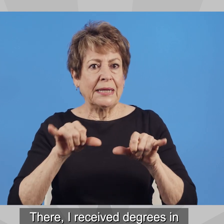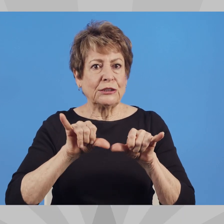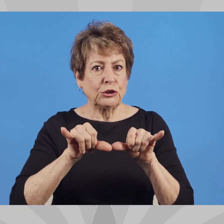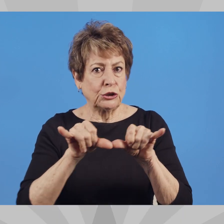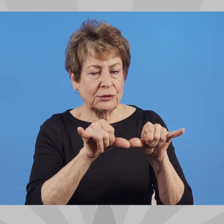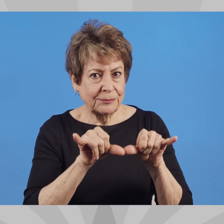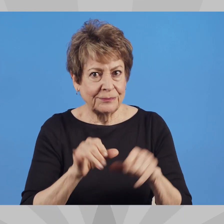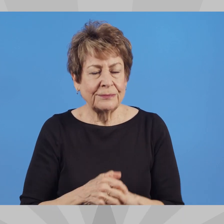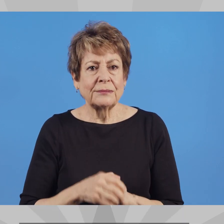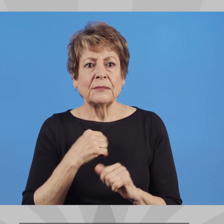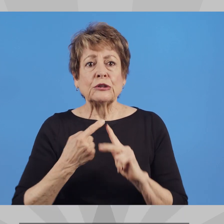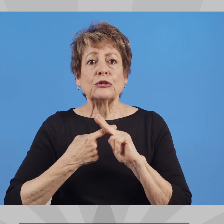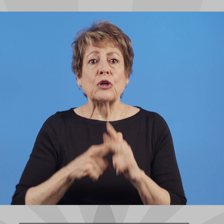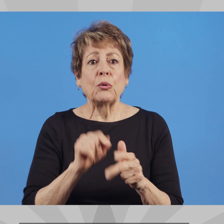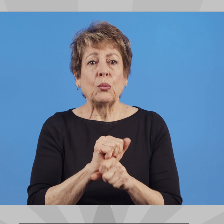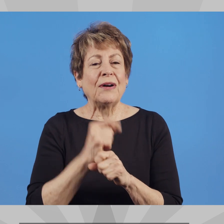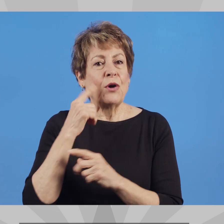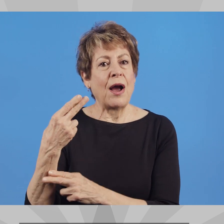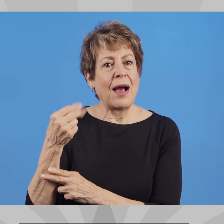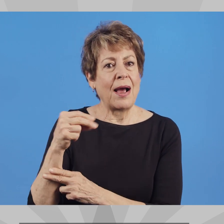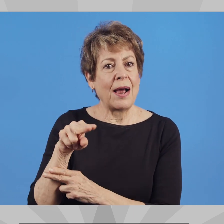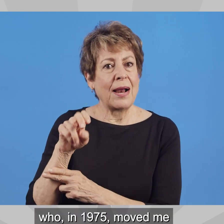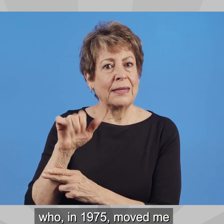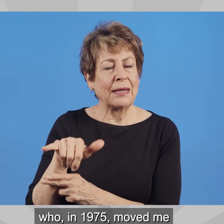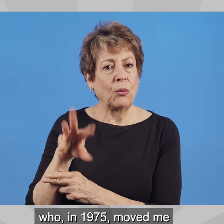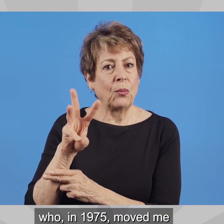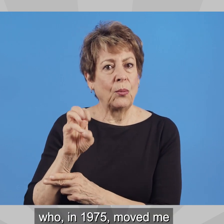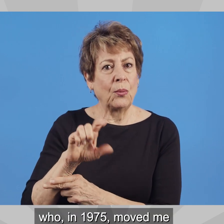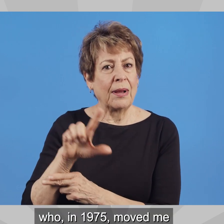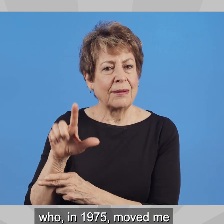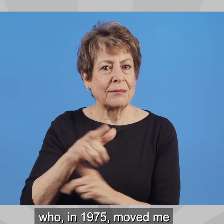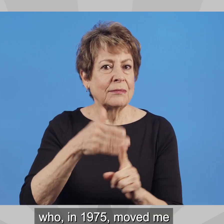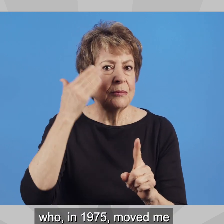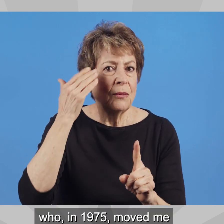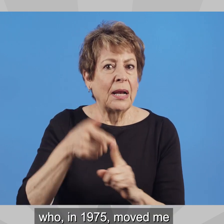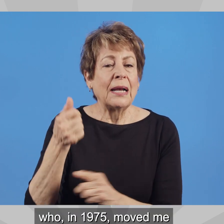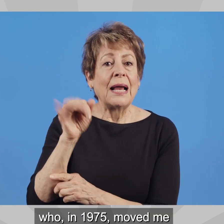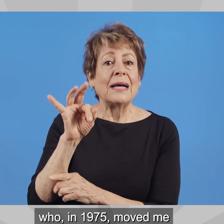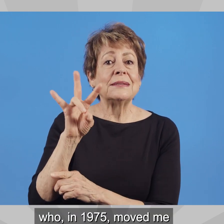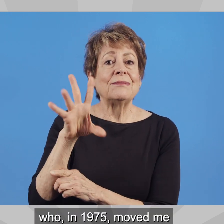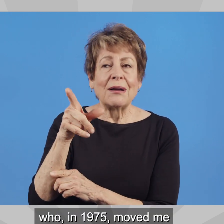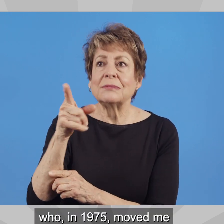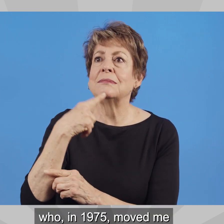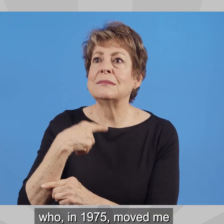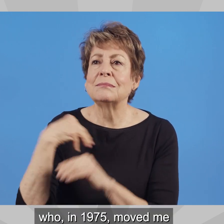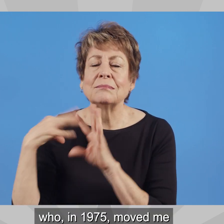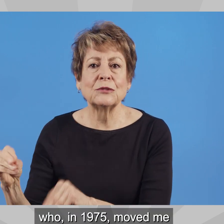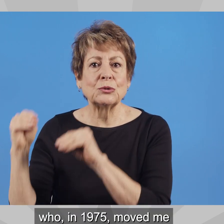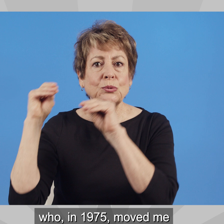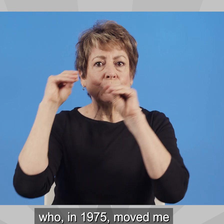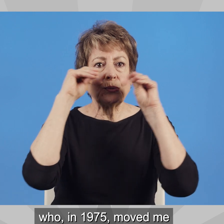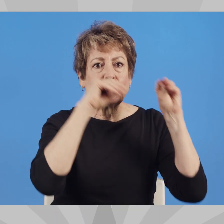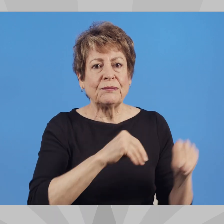engineering. I began working for Honeywell, who, in 1975, moved me from England